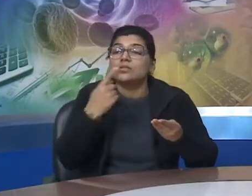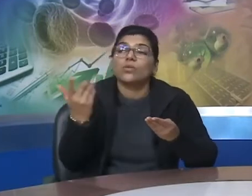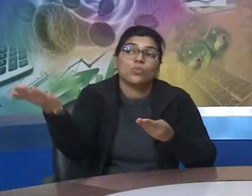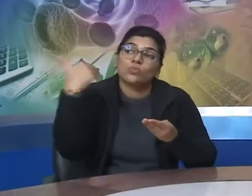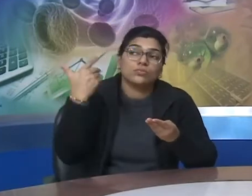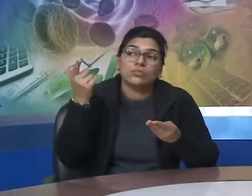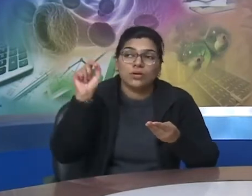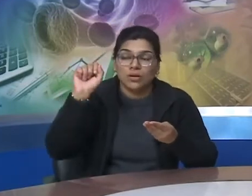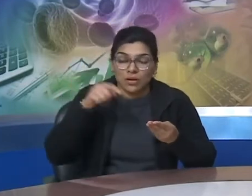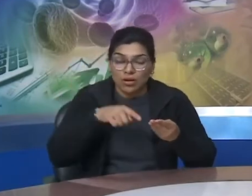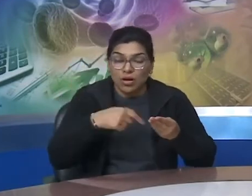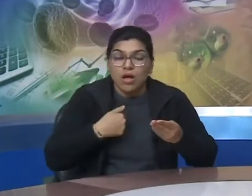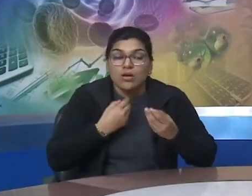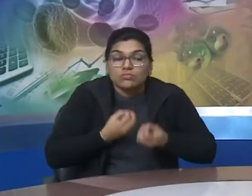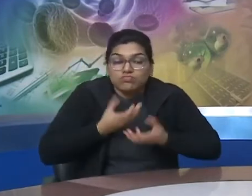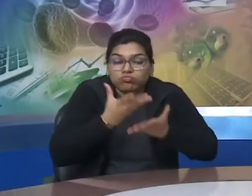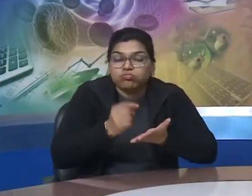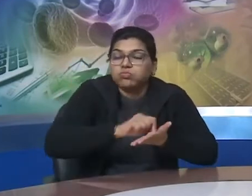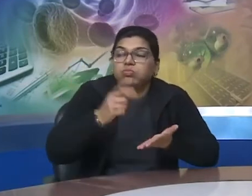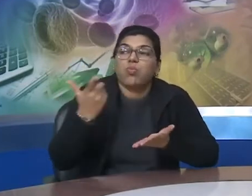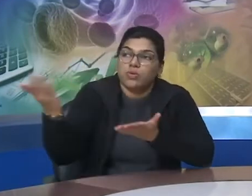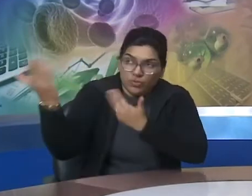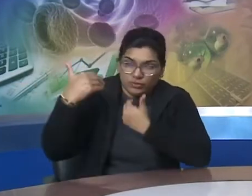and gave it to my